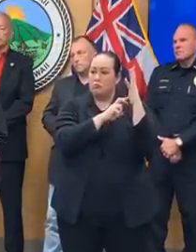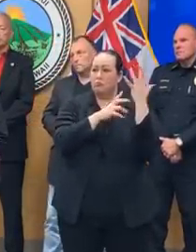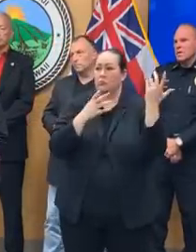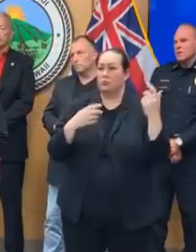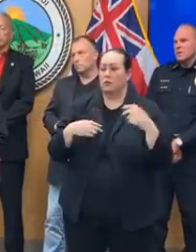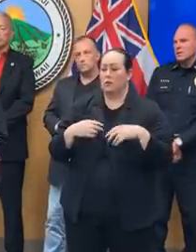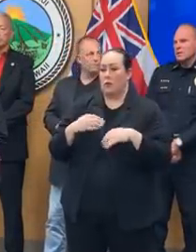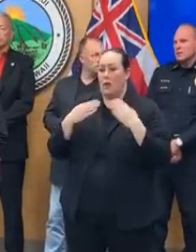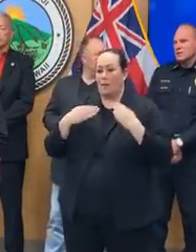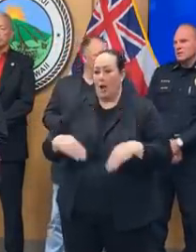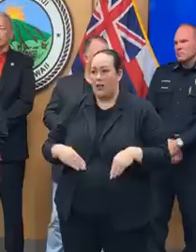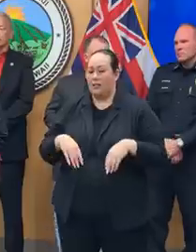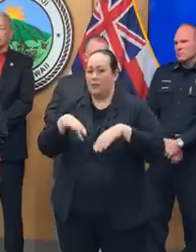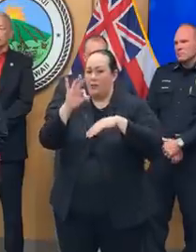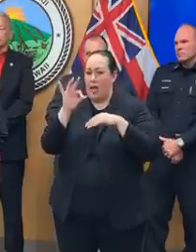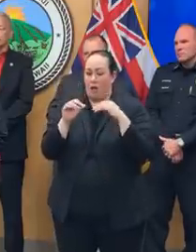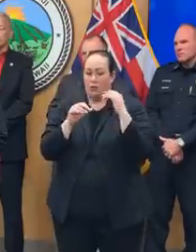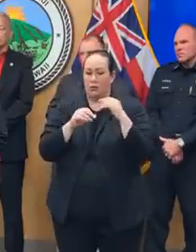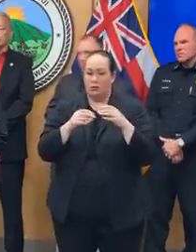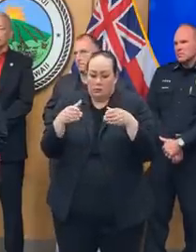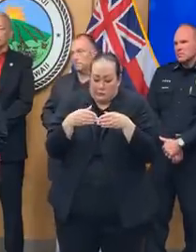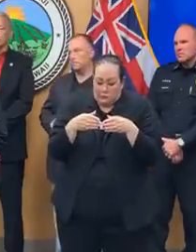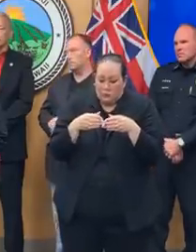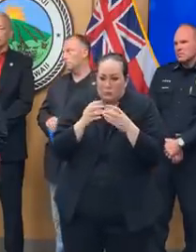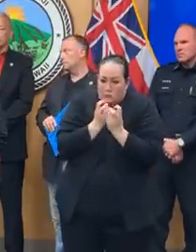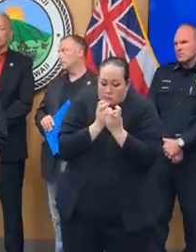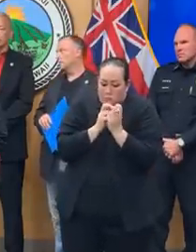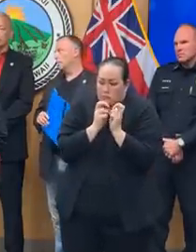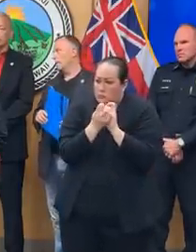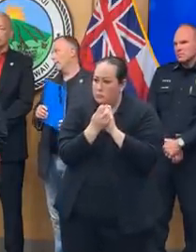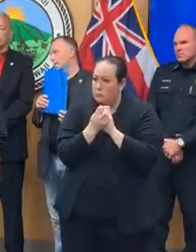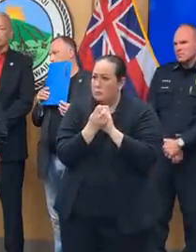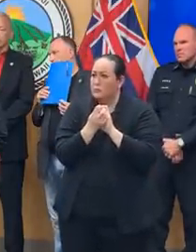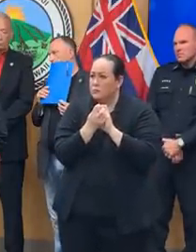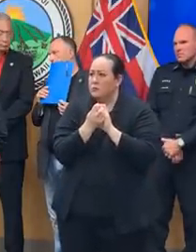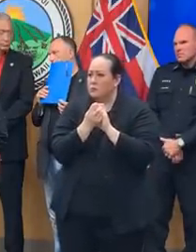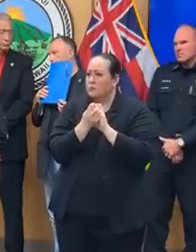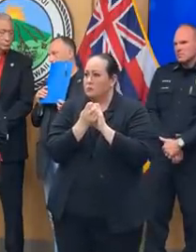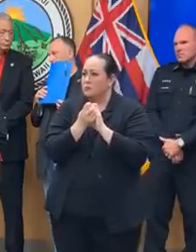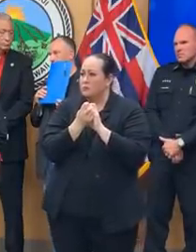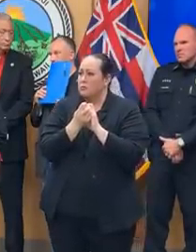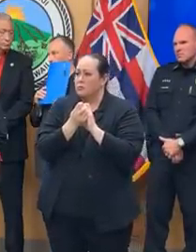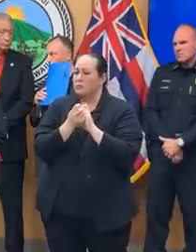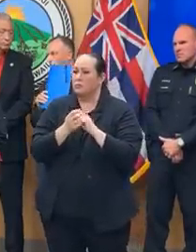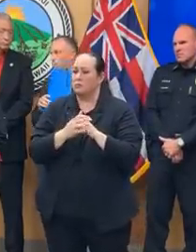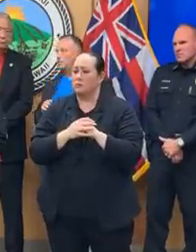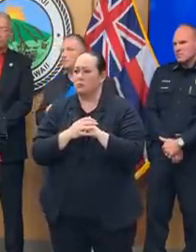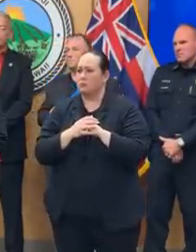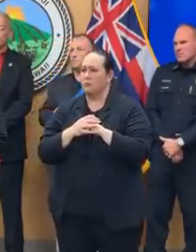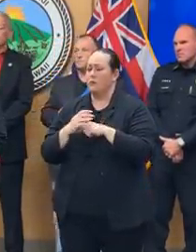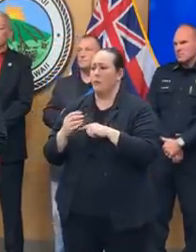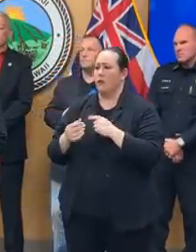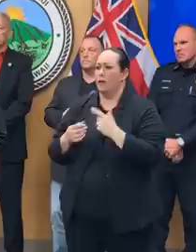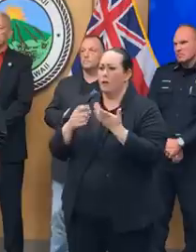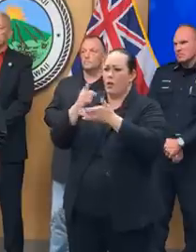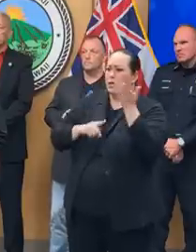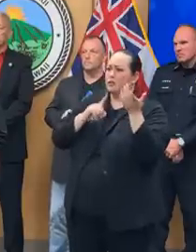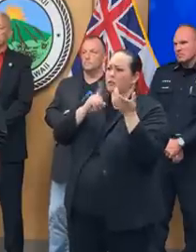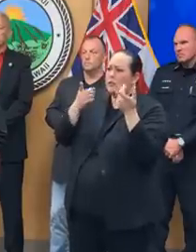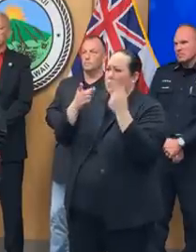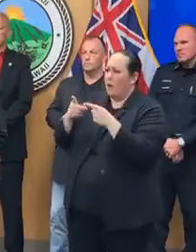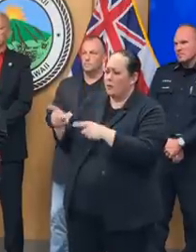compared to what people are saying or what I'm hearing on the ground. Like, I understand that Chief Pelletier has talked